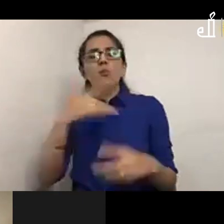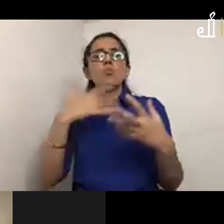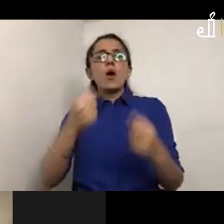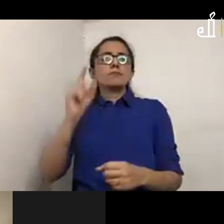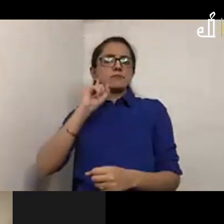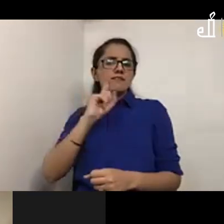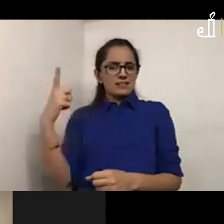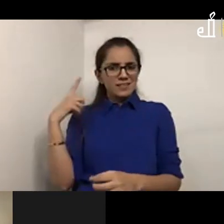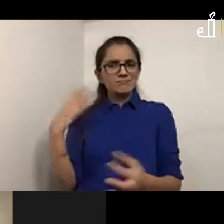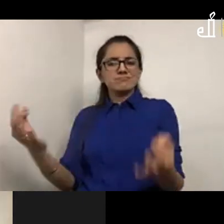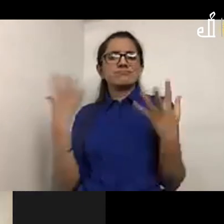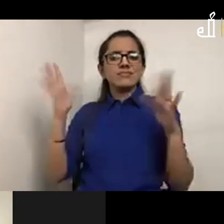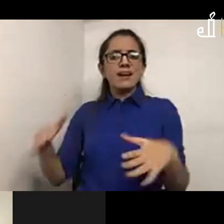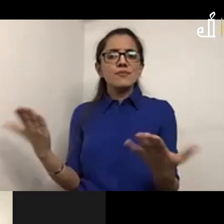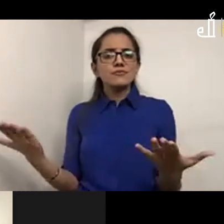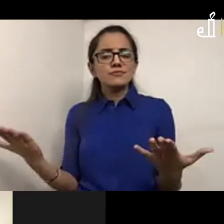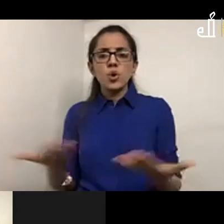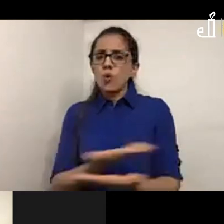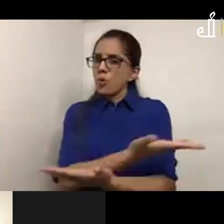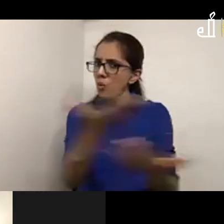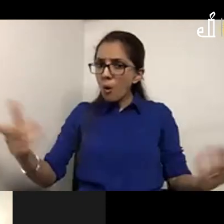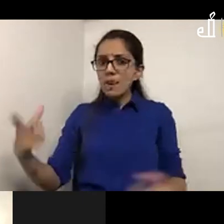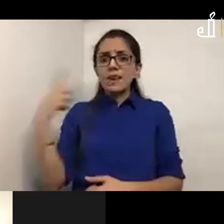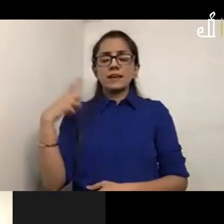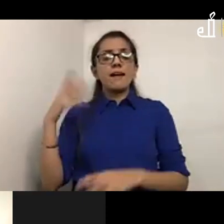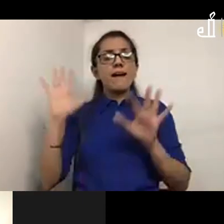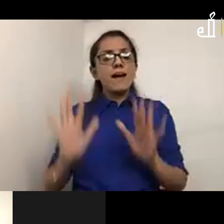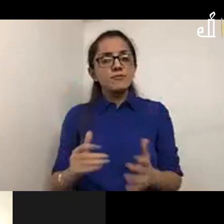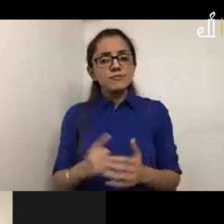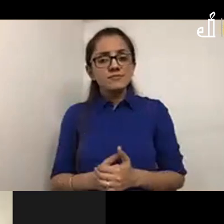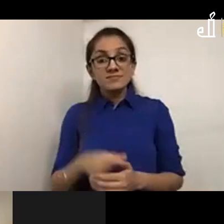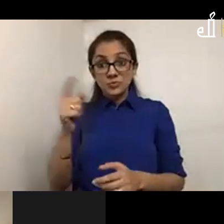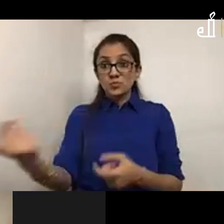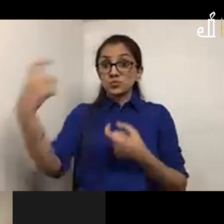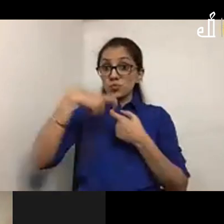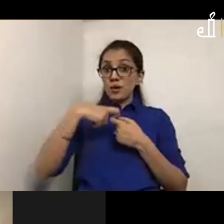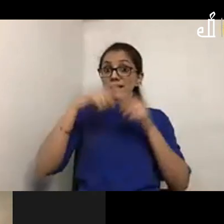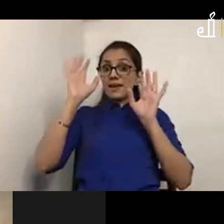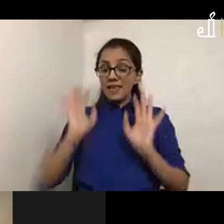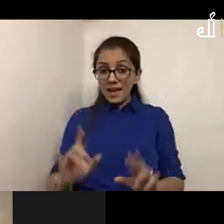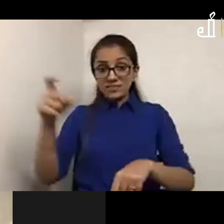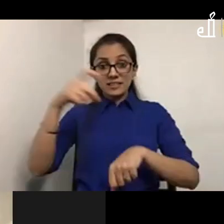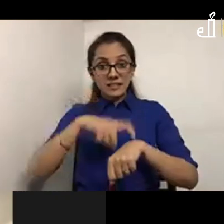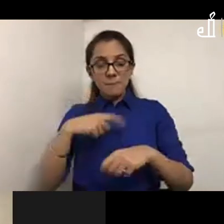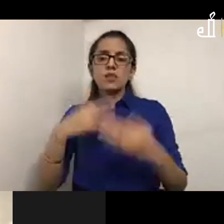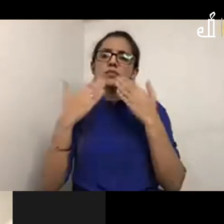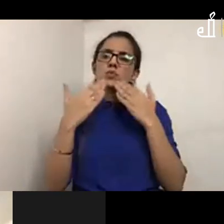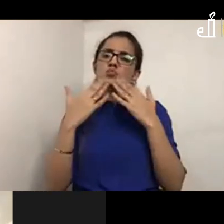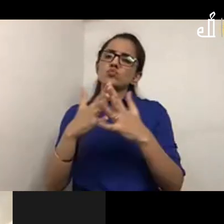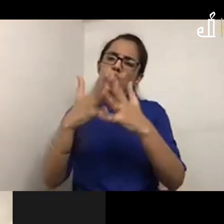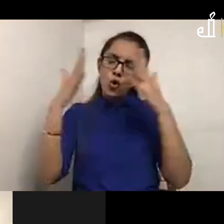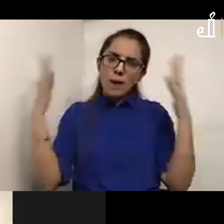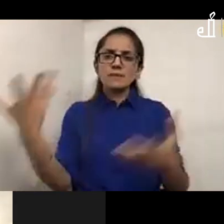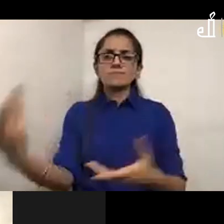leaders are capable of. And each one of you is a leader. You attending this and taking this time, I thank you so much for being